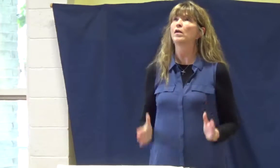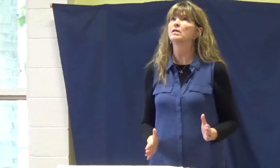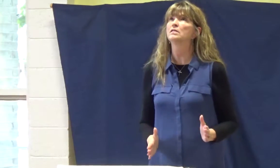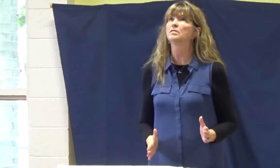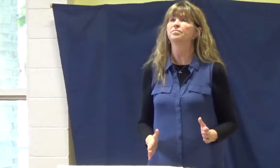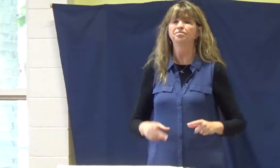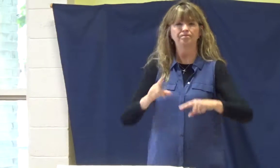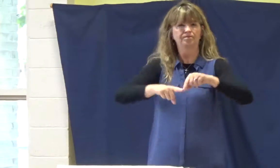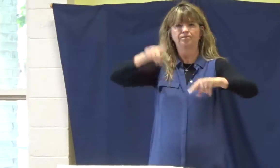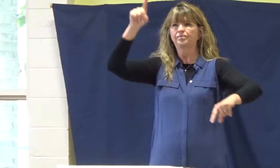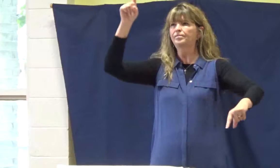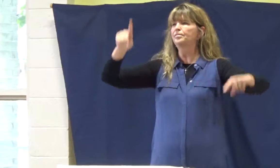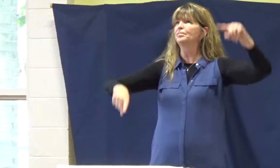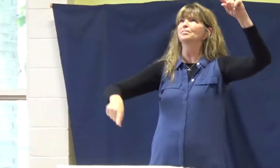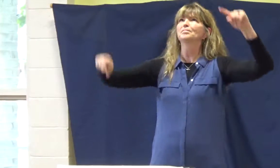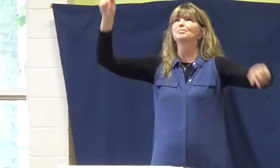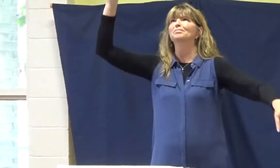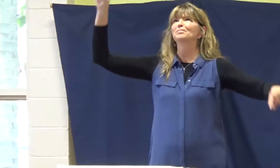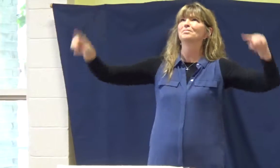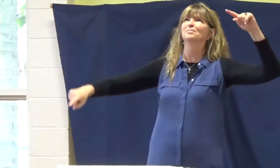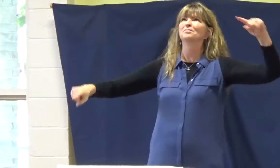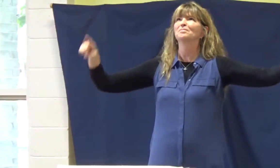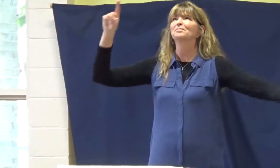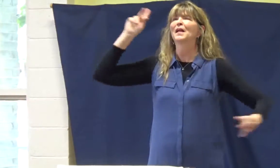We pray for missionaries,